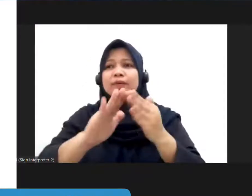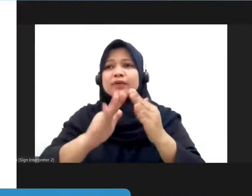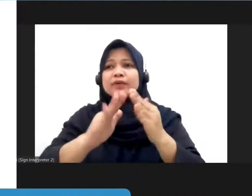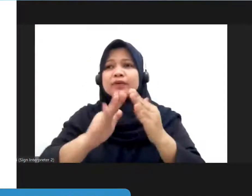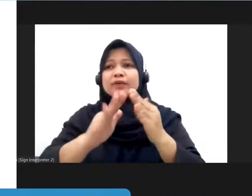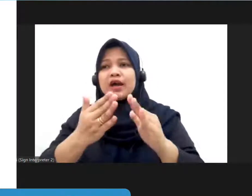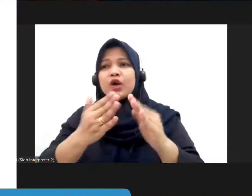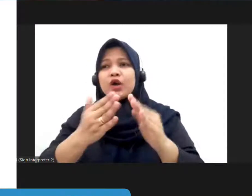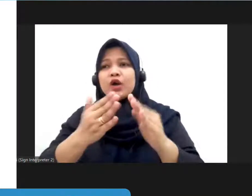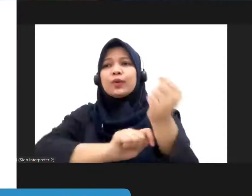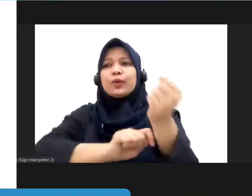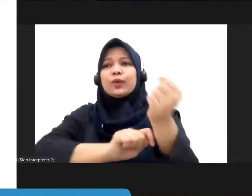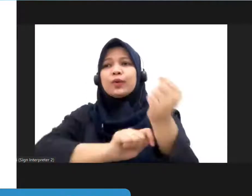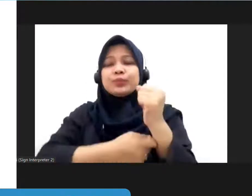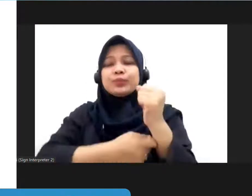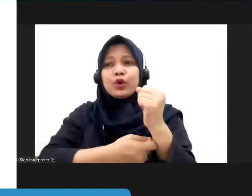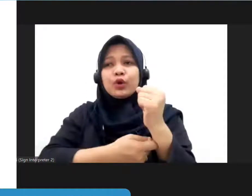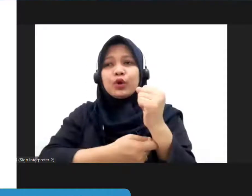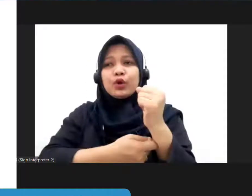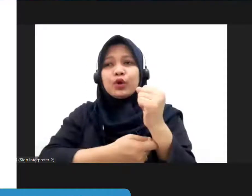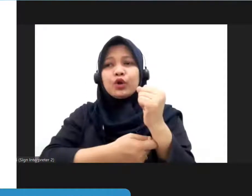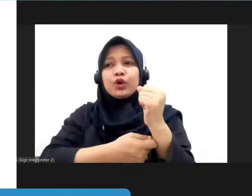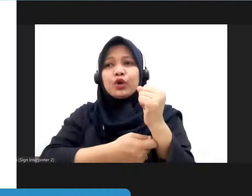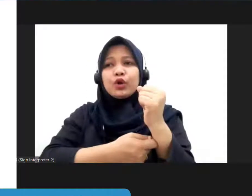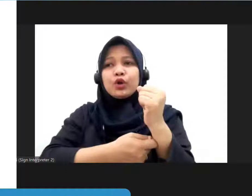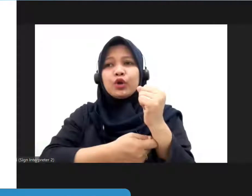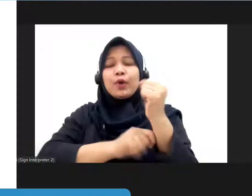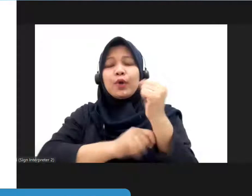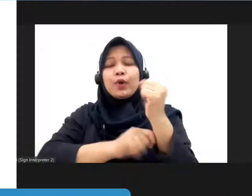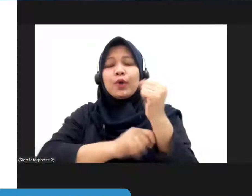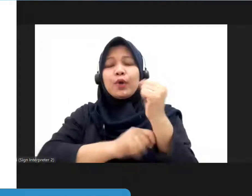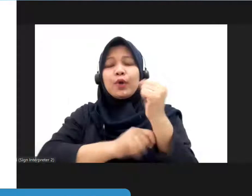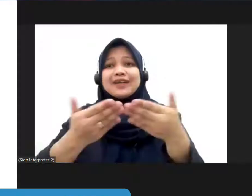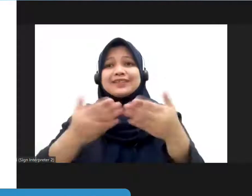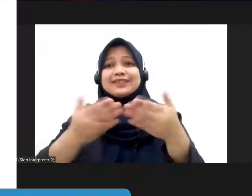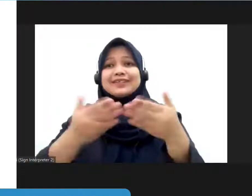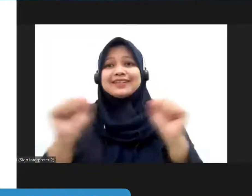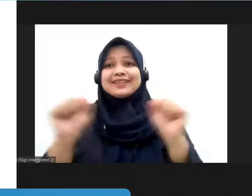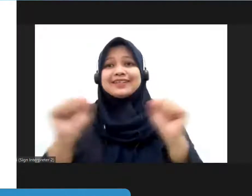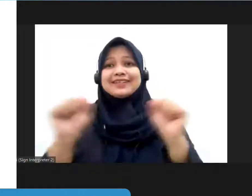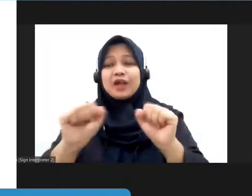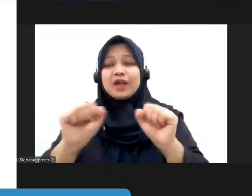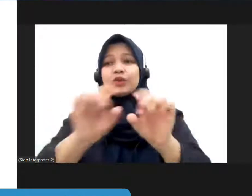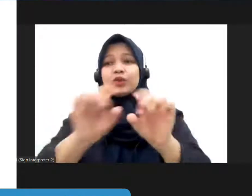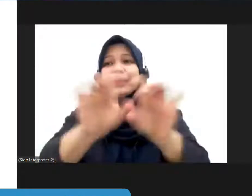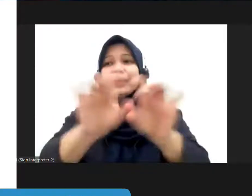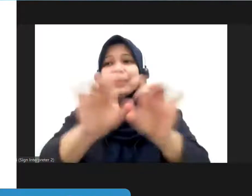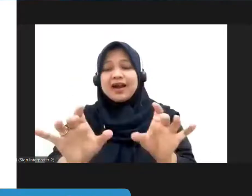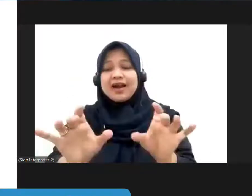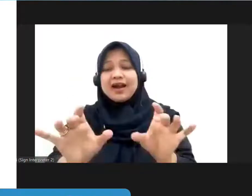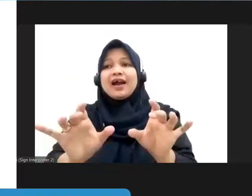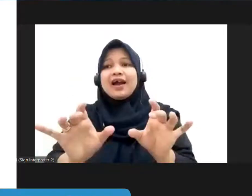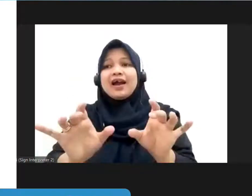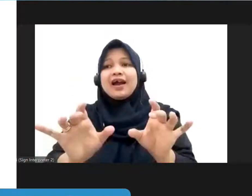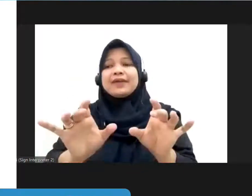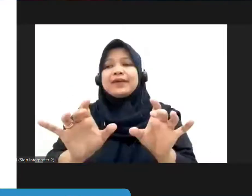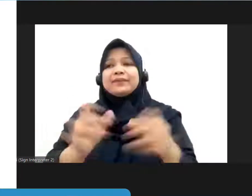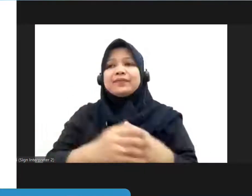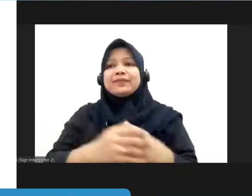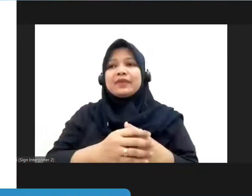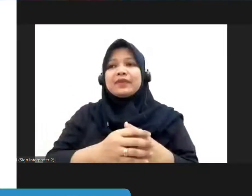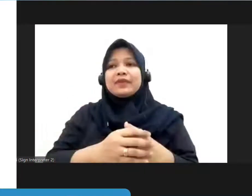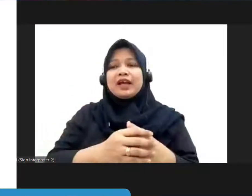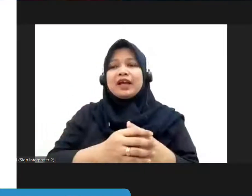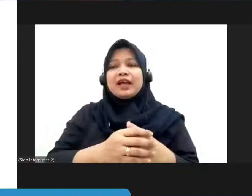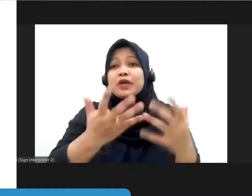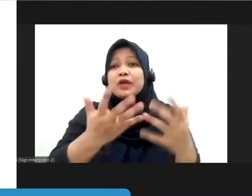to any emergency situation has kind of fared better than the communities